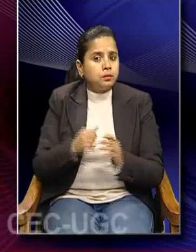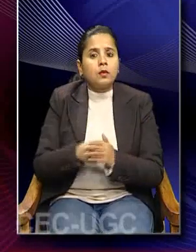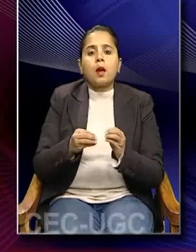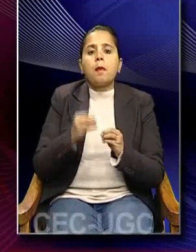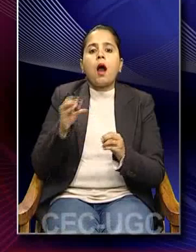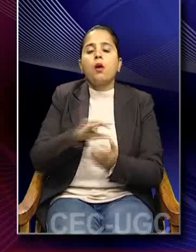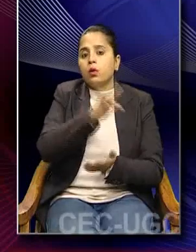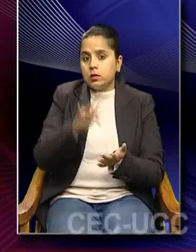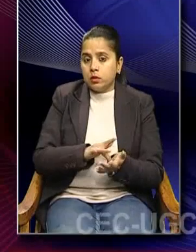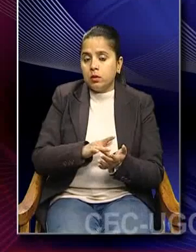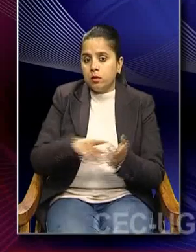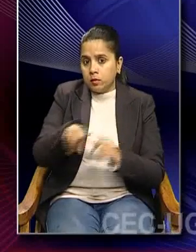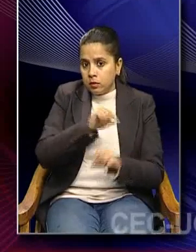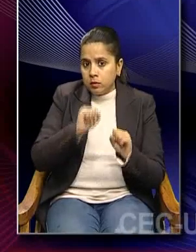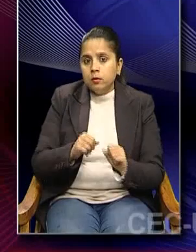biocentric